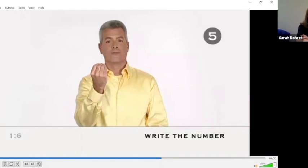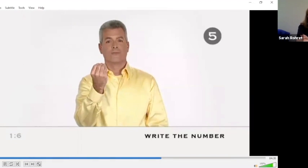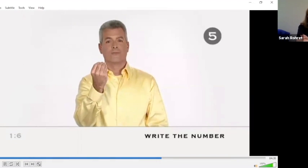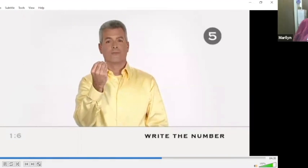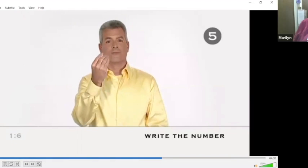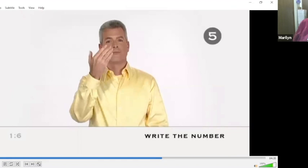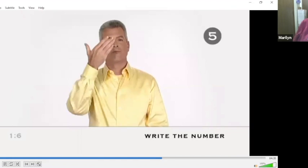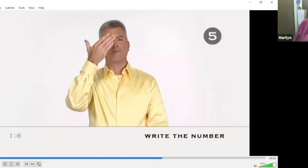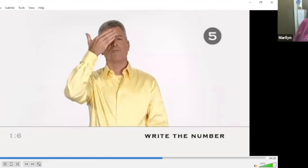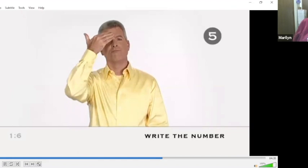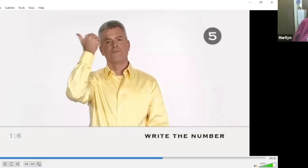Multiple choice. 14.